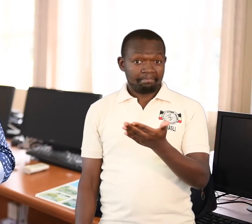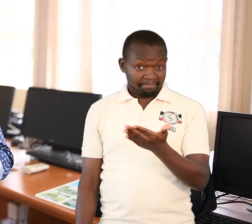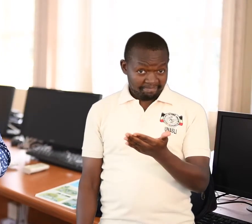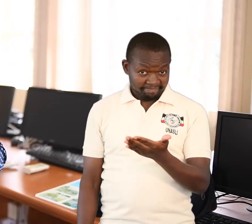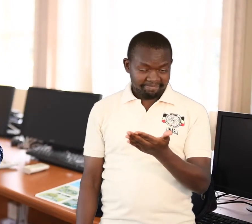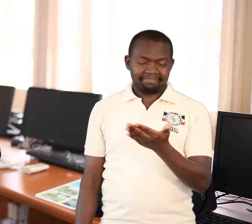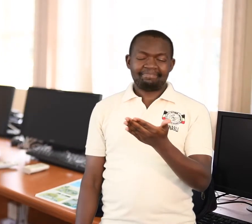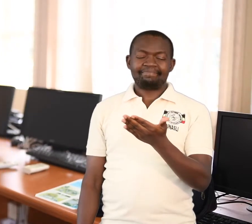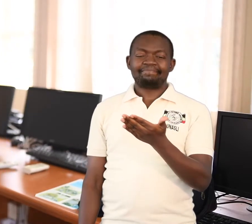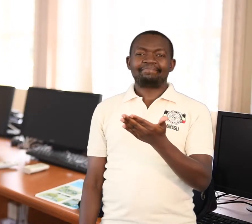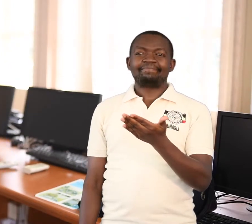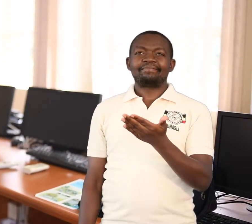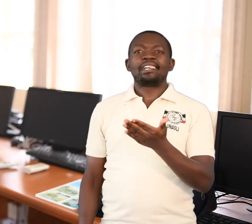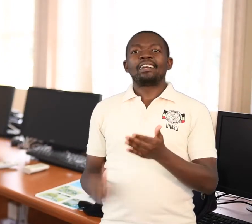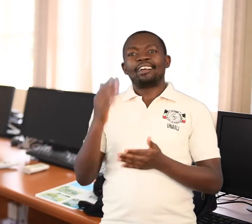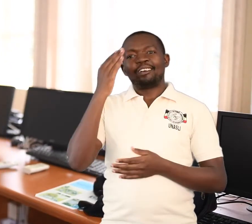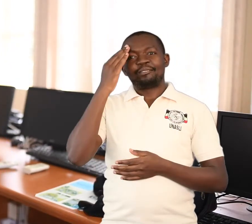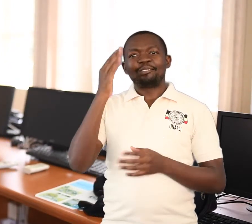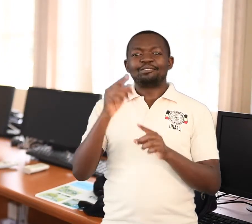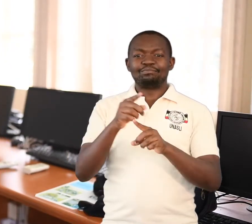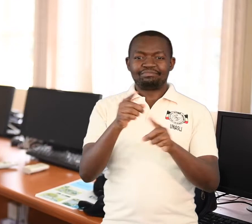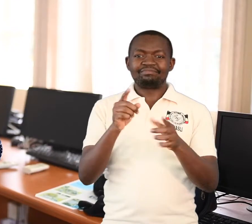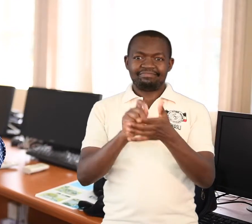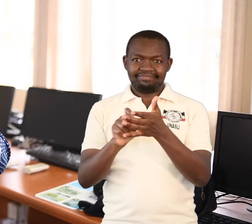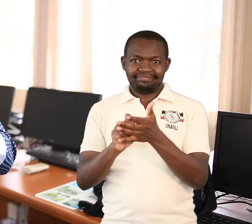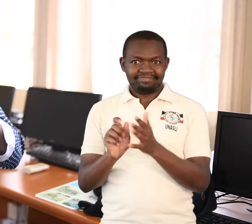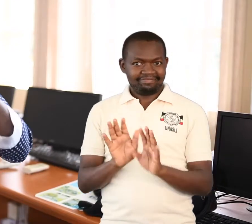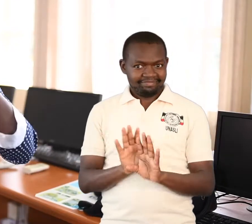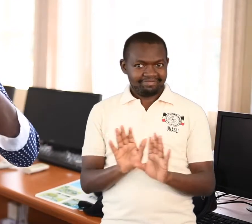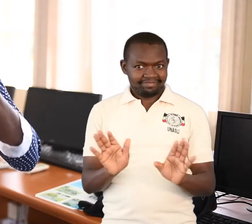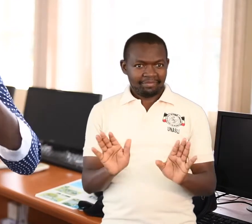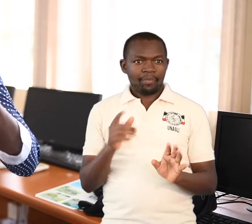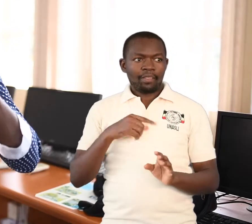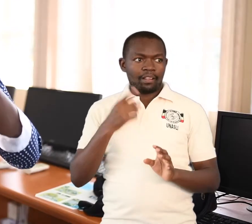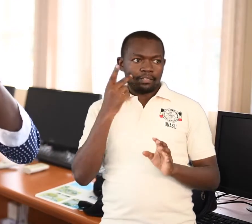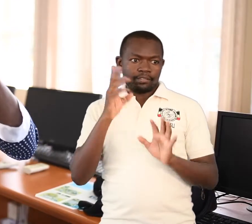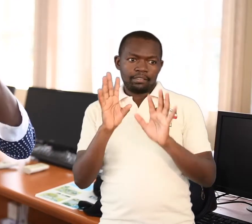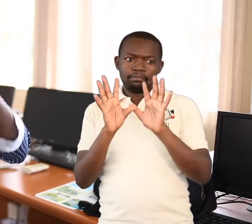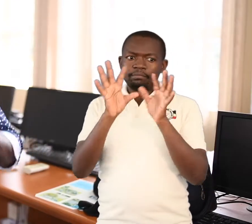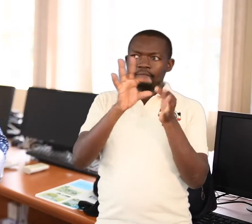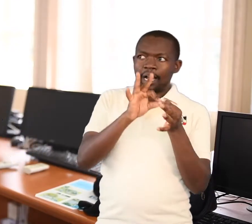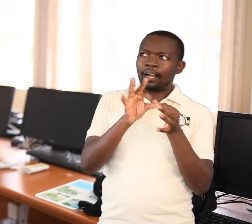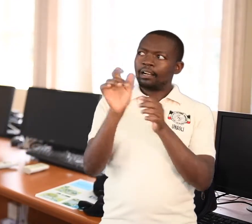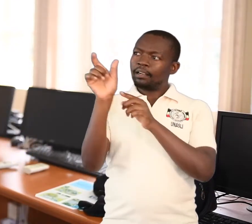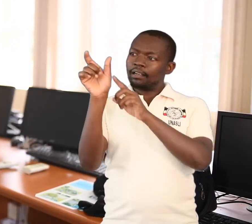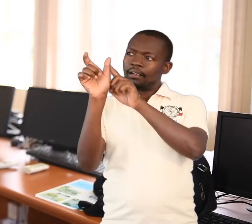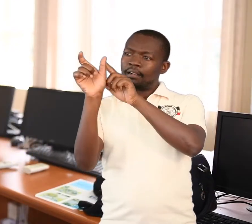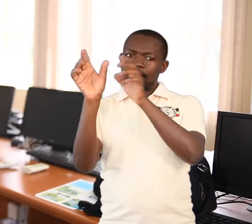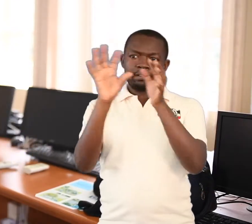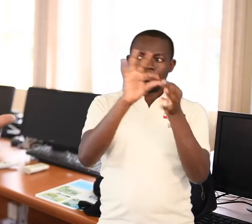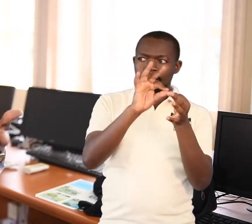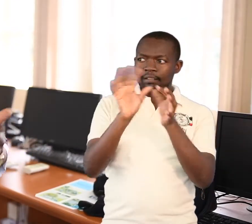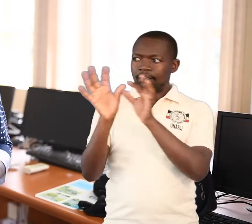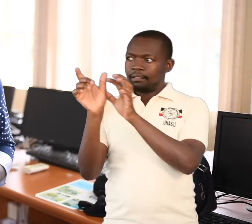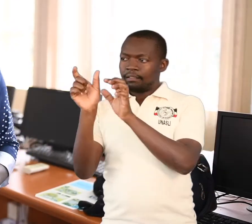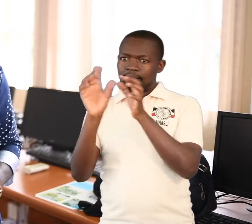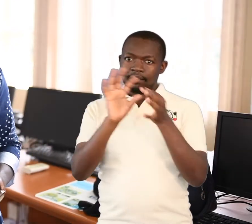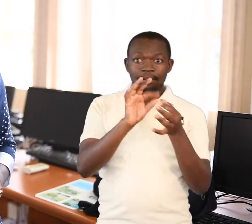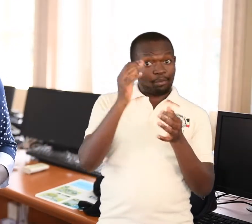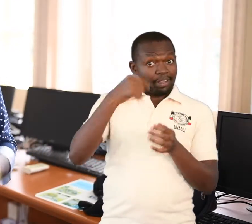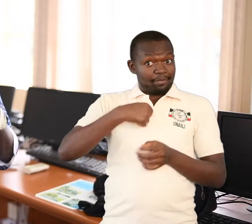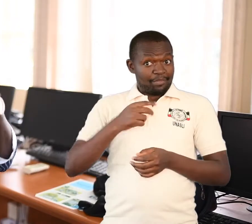Good. I know you've written down something. Let's look at what each of them stands for, because I also